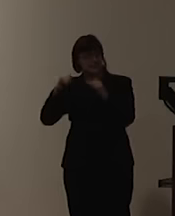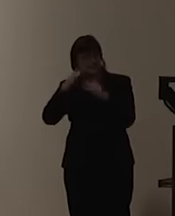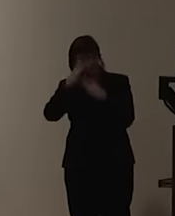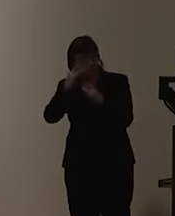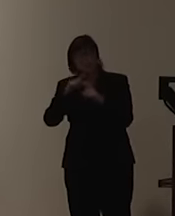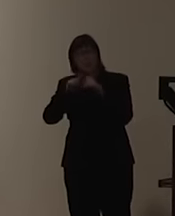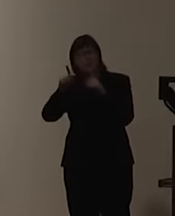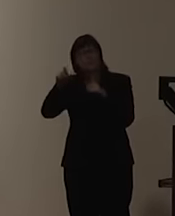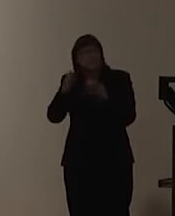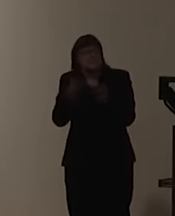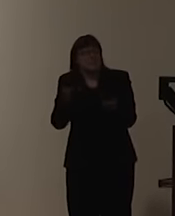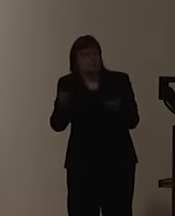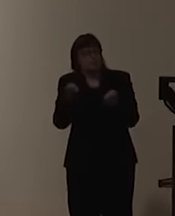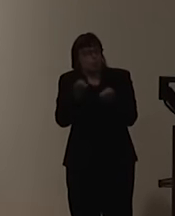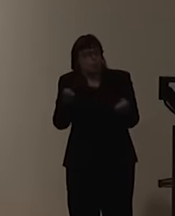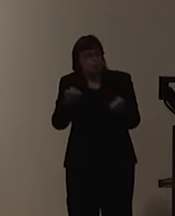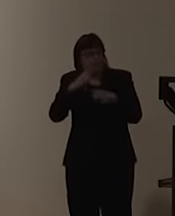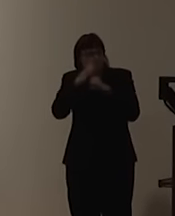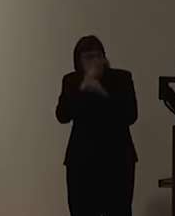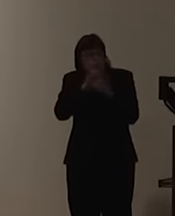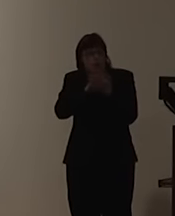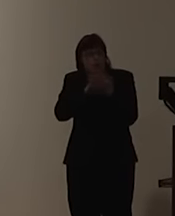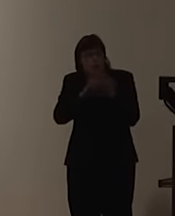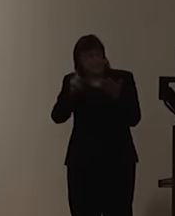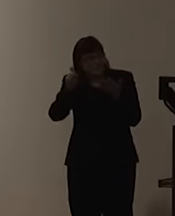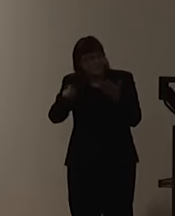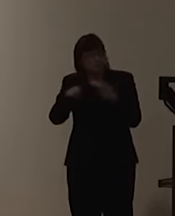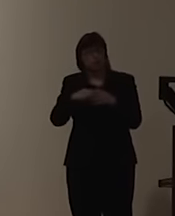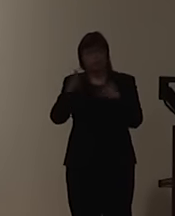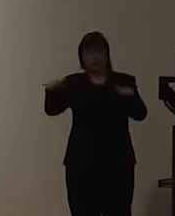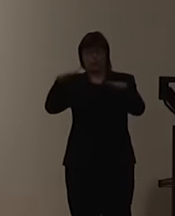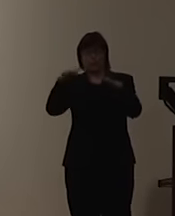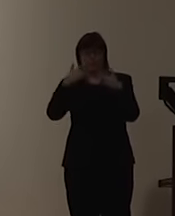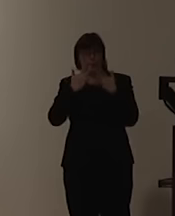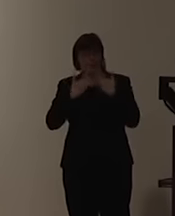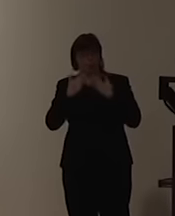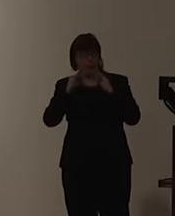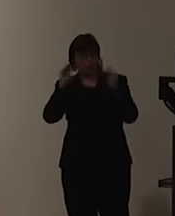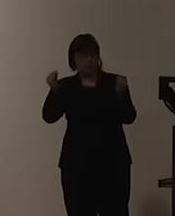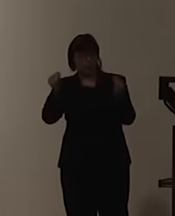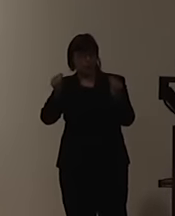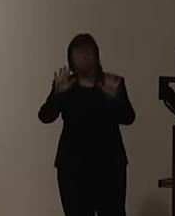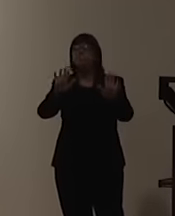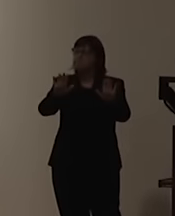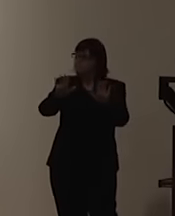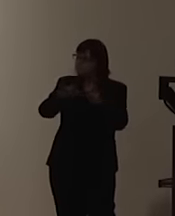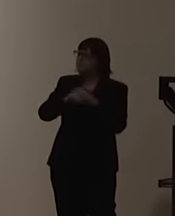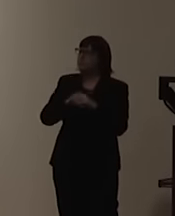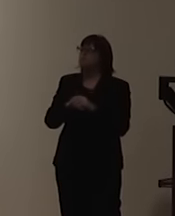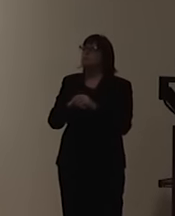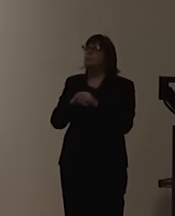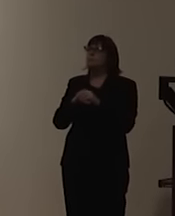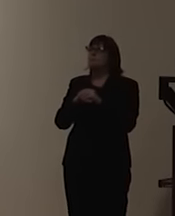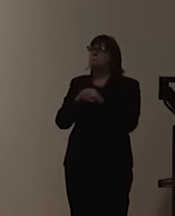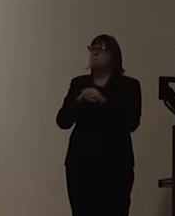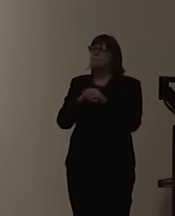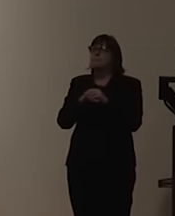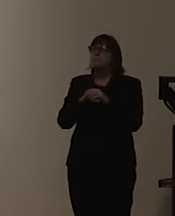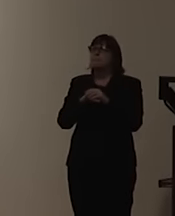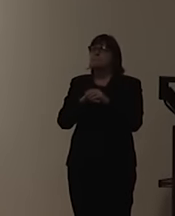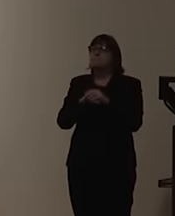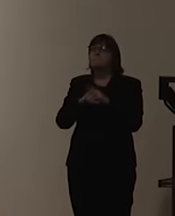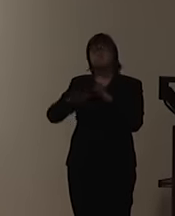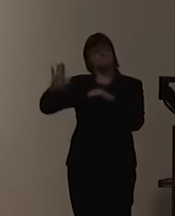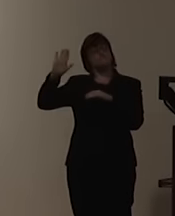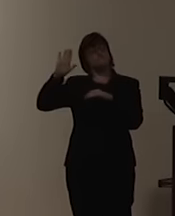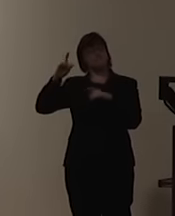and it's not present. So every Ebola epidemic, by the way, when you heard that it was the first